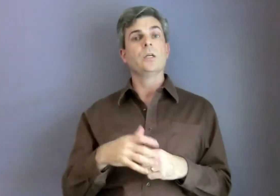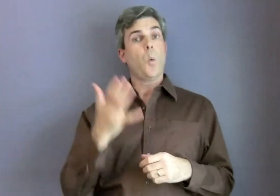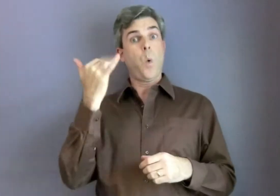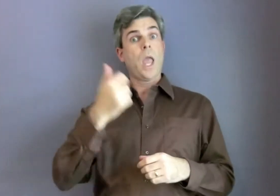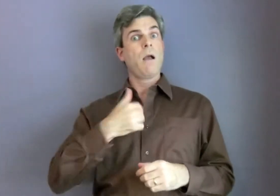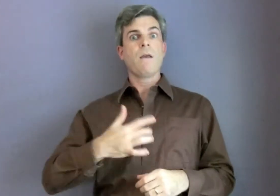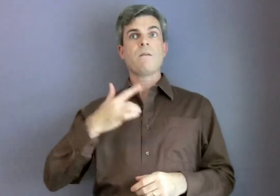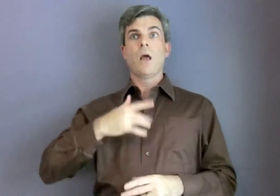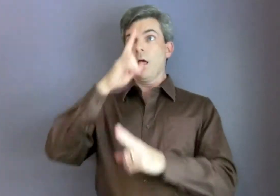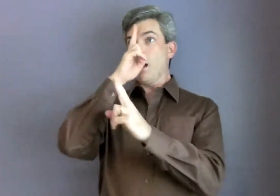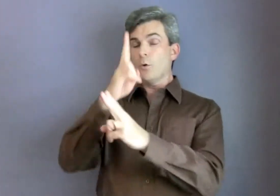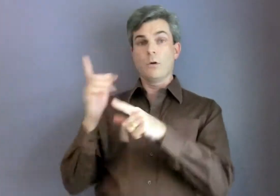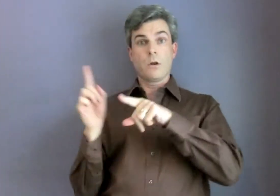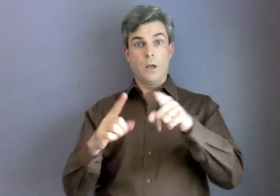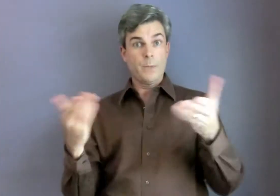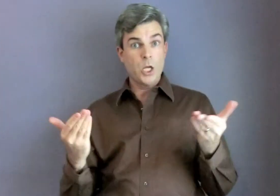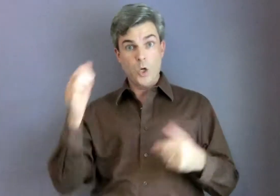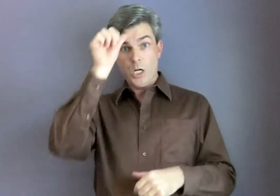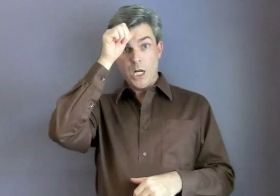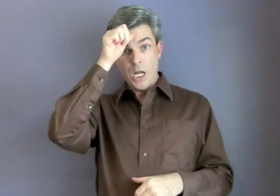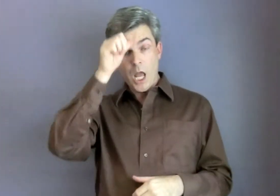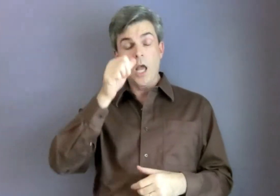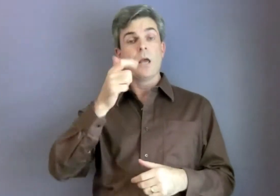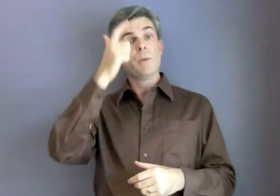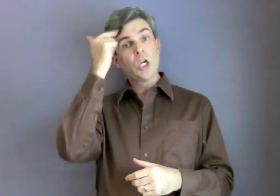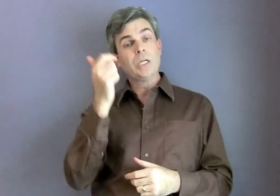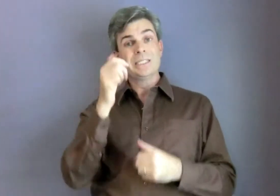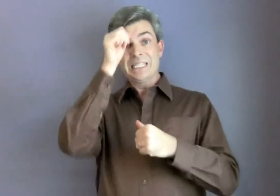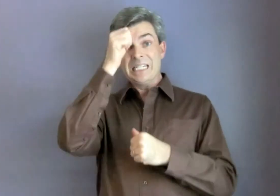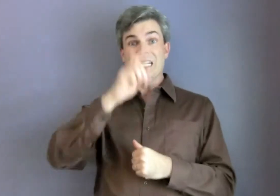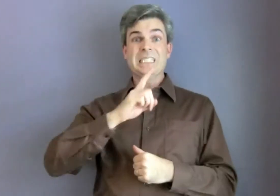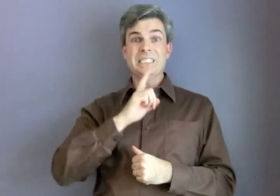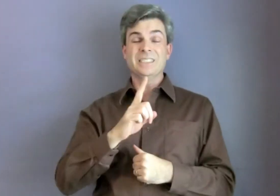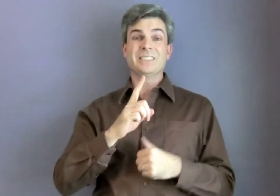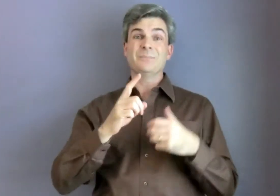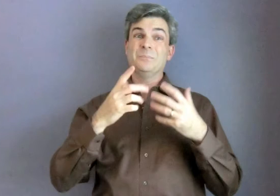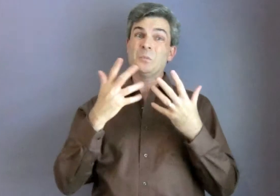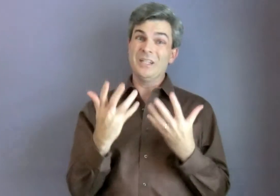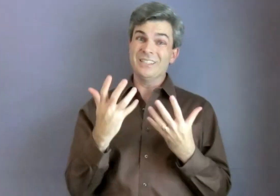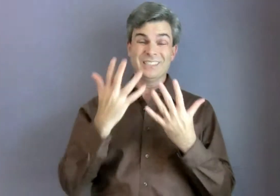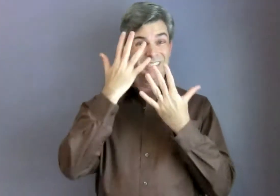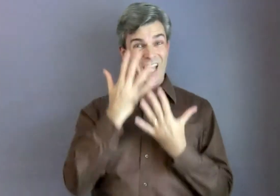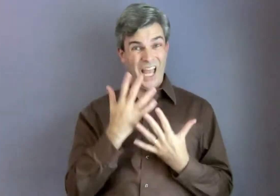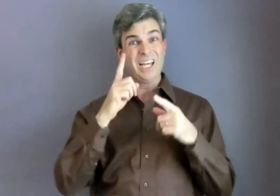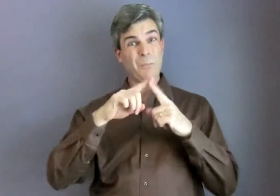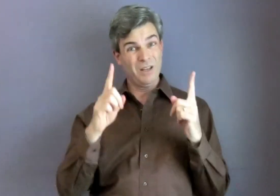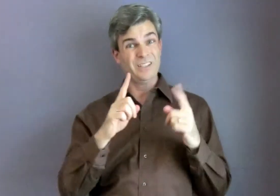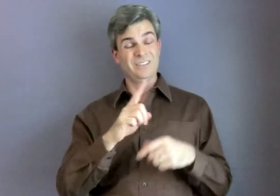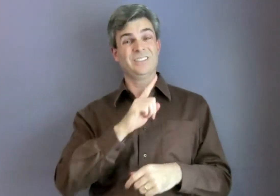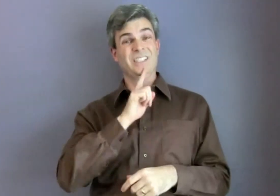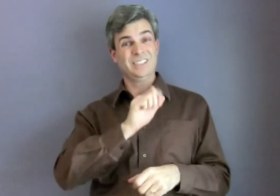because India has the sad distinction of being the head injury capital of the world. That statistic is so sad.